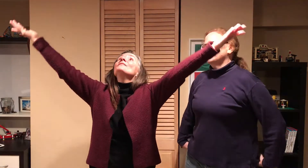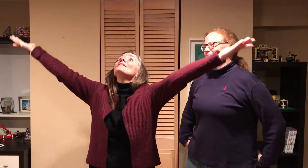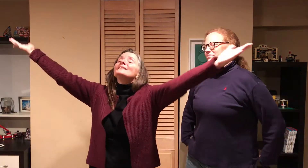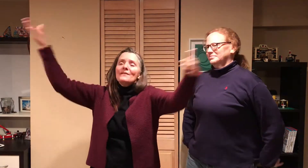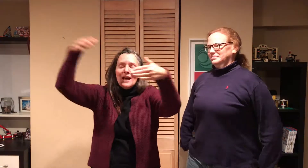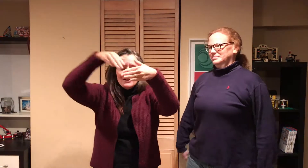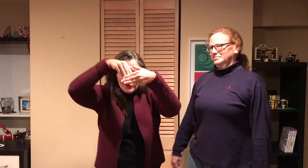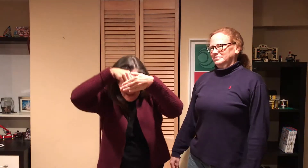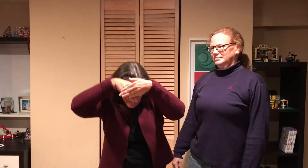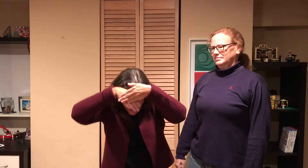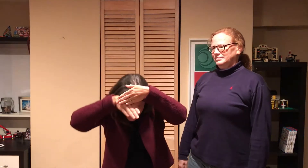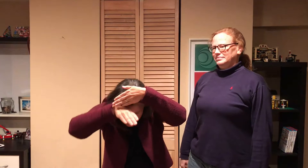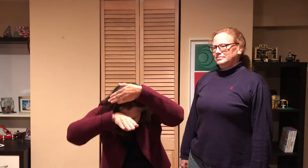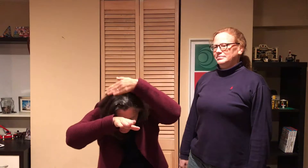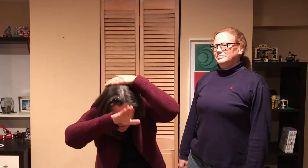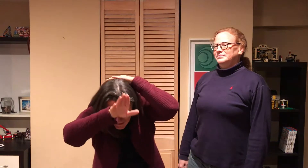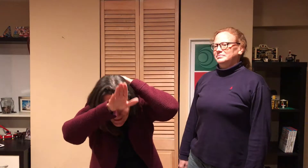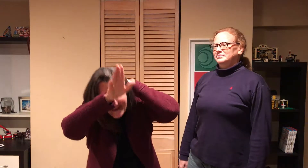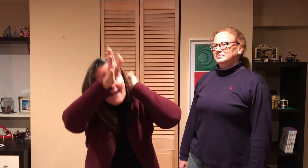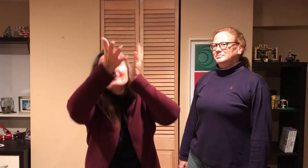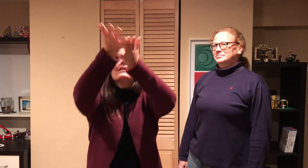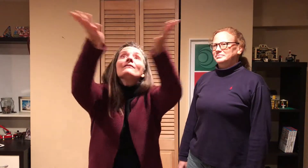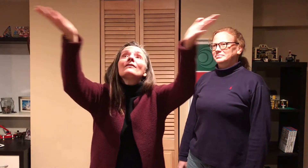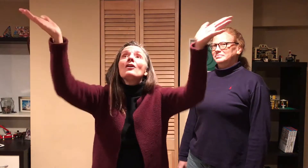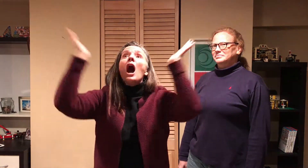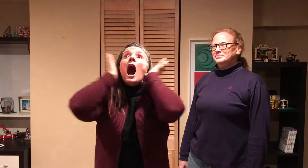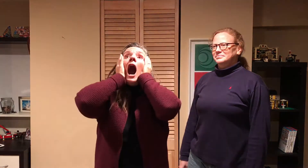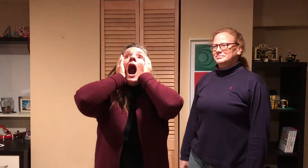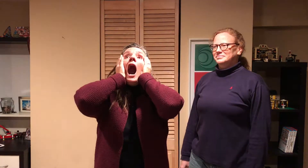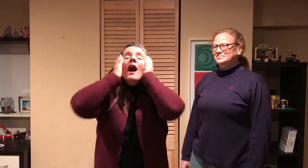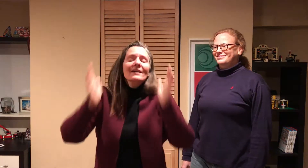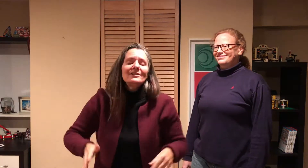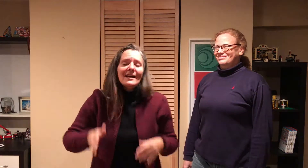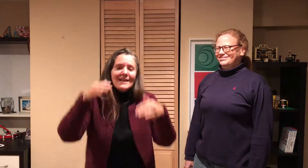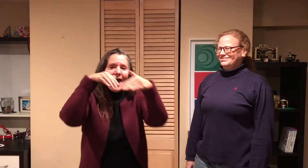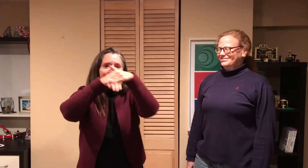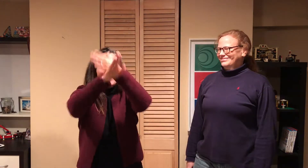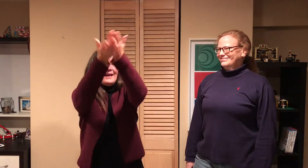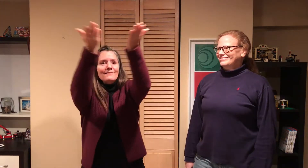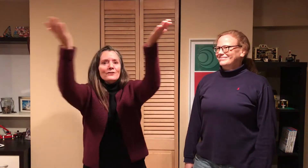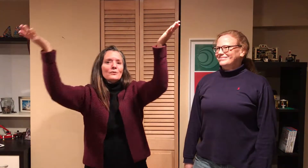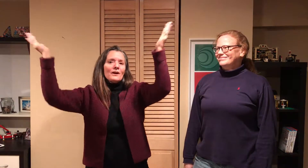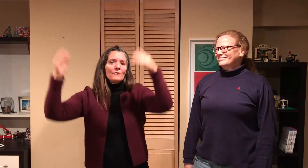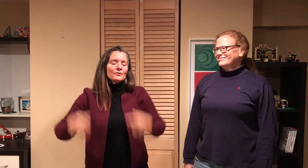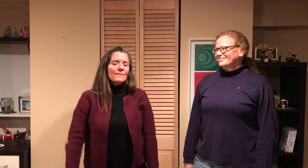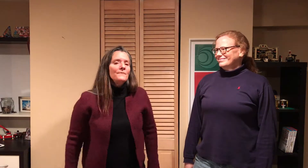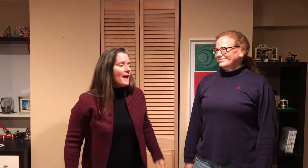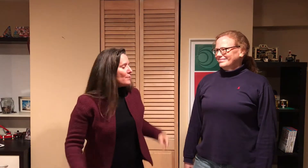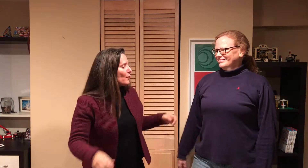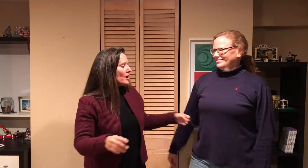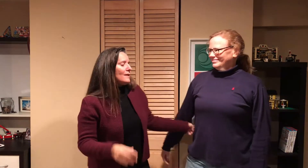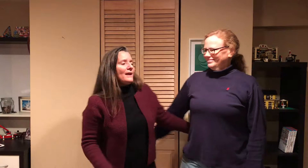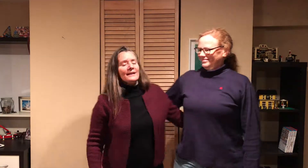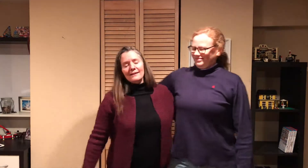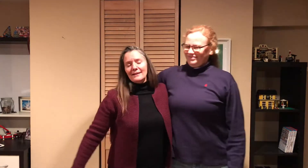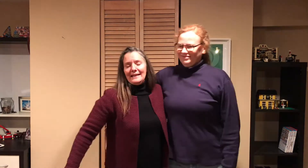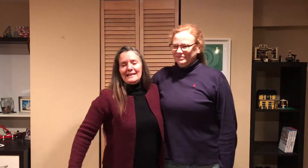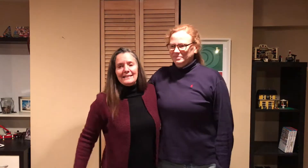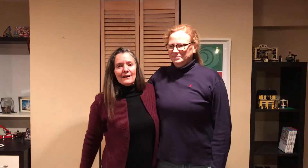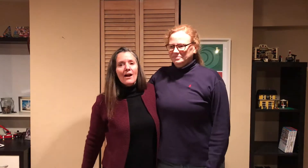there, that's heaven. So you're kind of entering in and kind of looking around going, oh, so that's heaven. That's where it comes from. But we're going to make it a little easier.